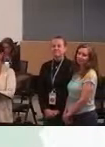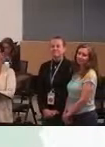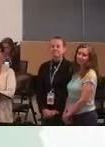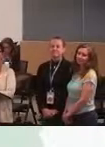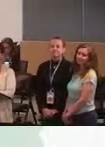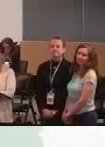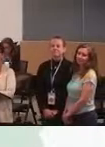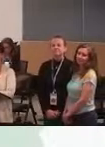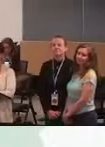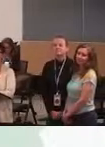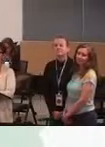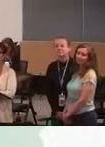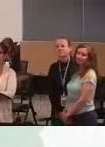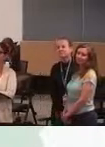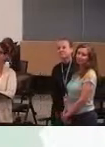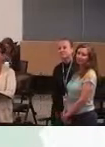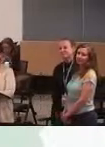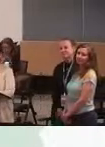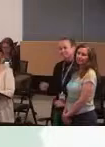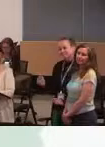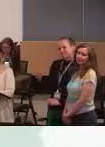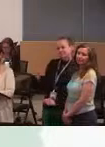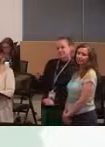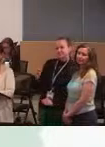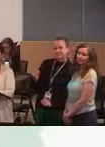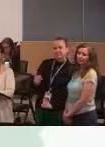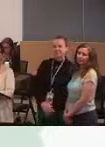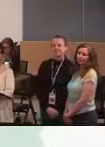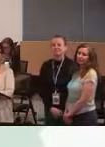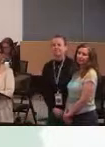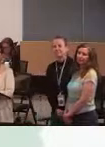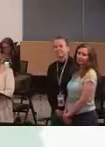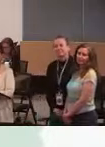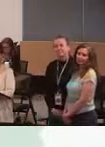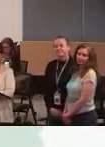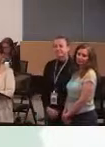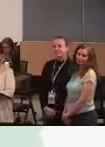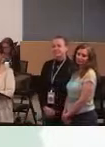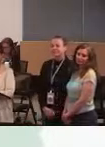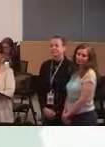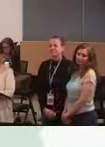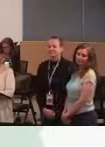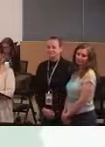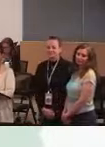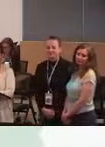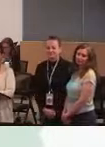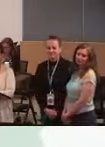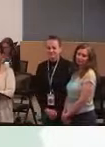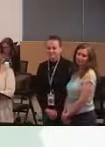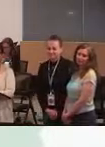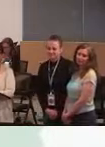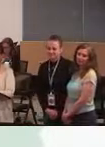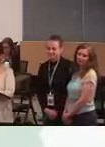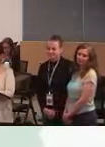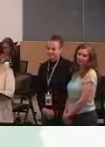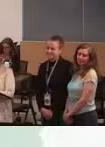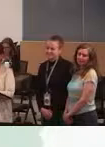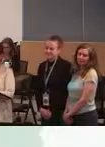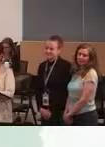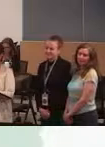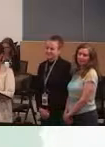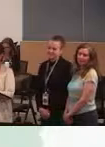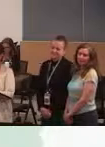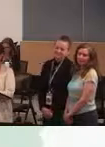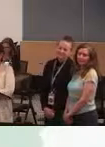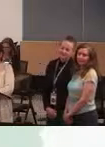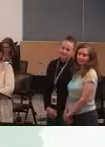students are satisfied with our work. They know where they can find us. And they know that there are people there for them. They know